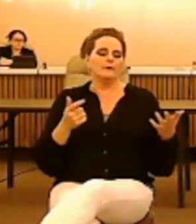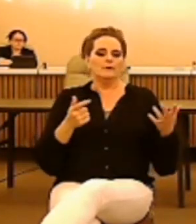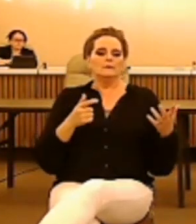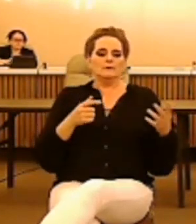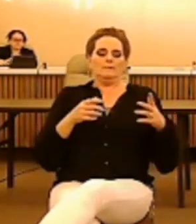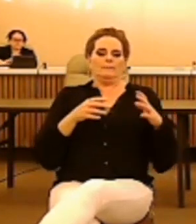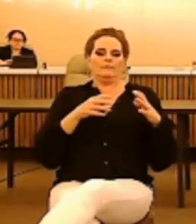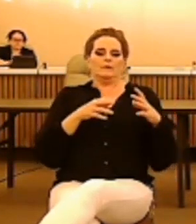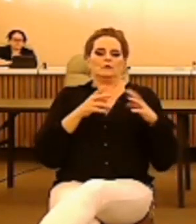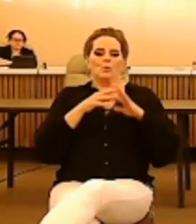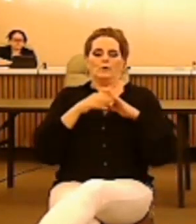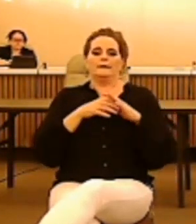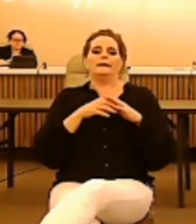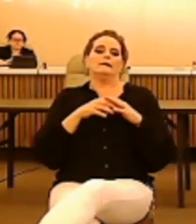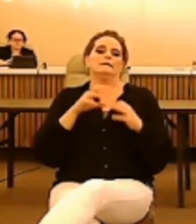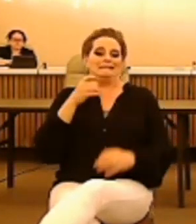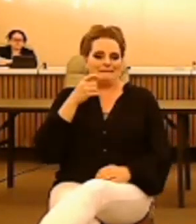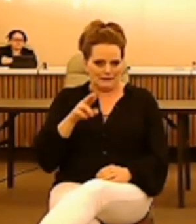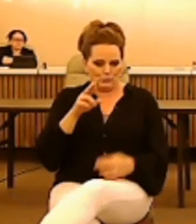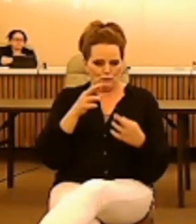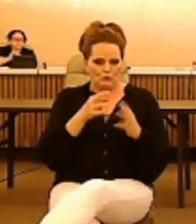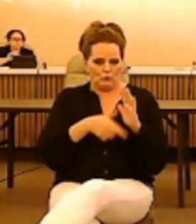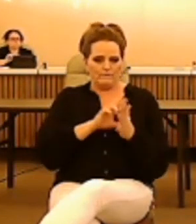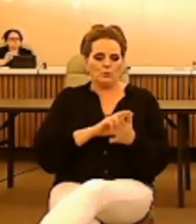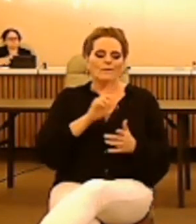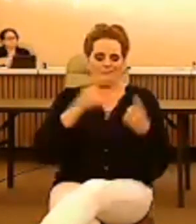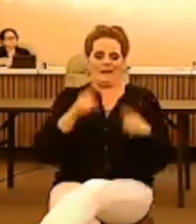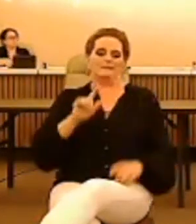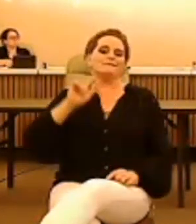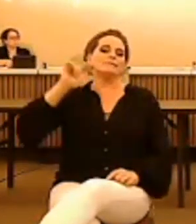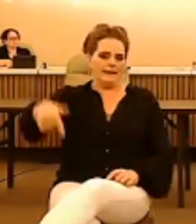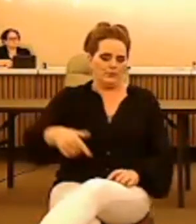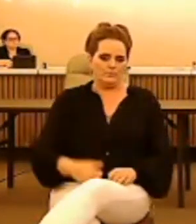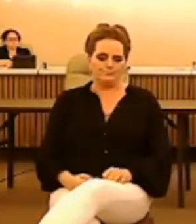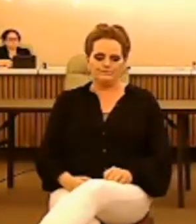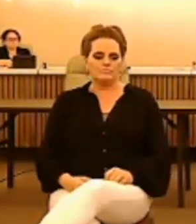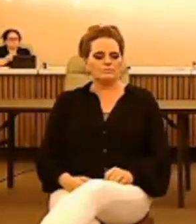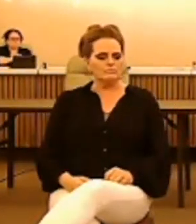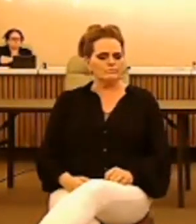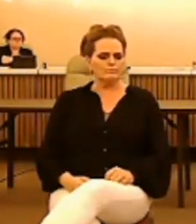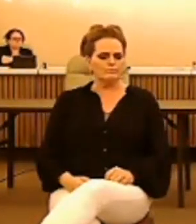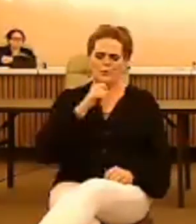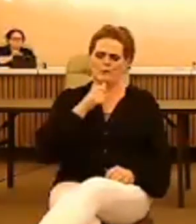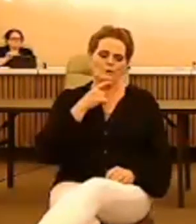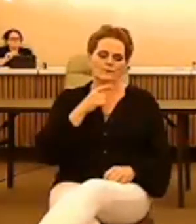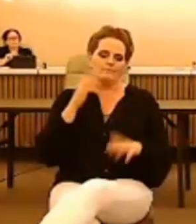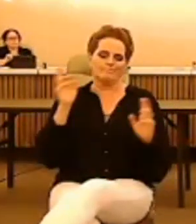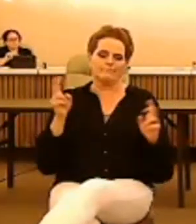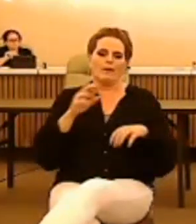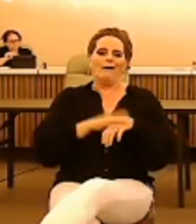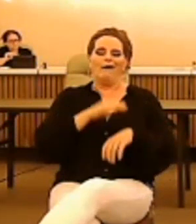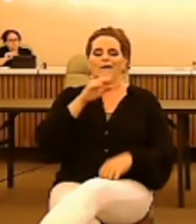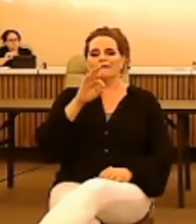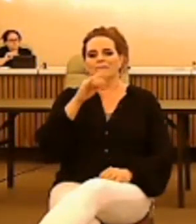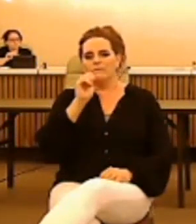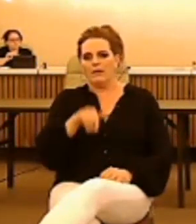coordinated seeker review or a larger seeker review, we do that later in the meeting. We don't do what I'll call the on-fly resolutions here because there's way